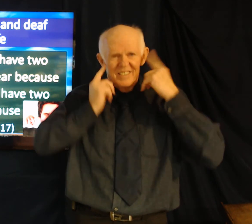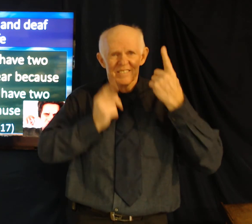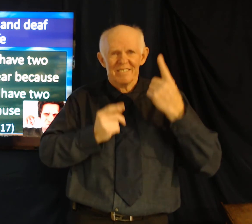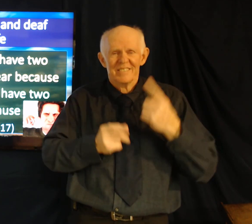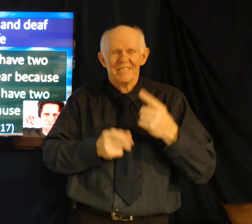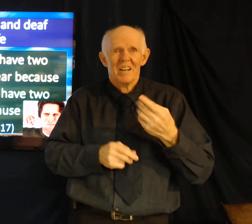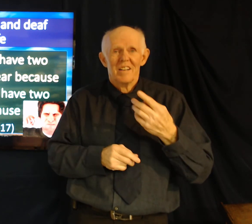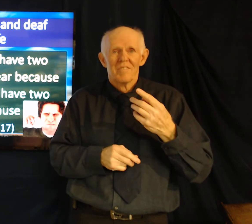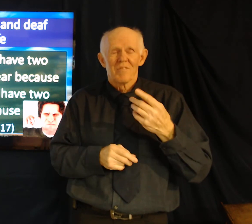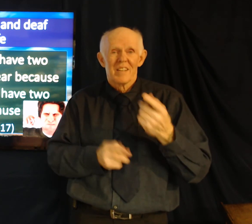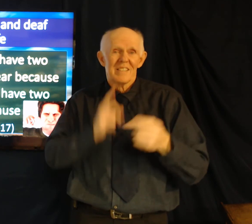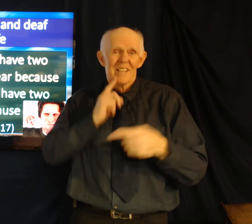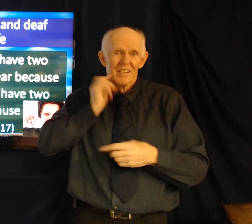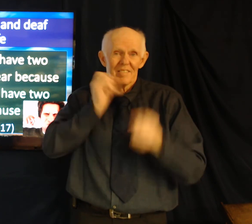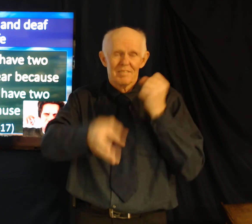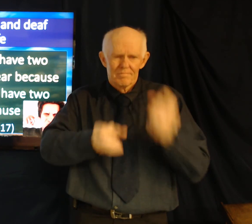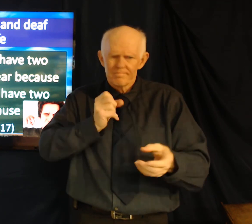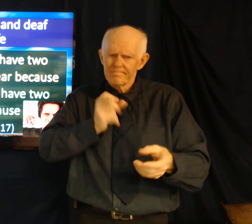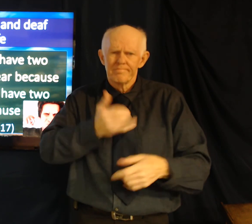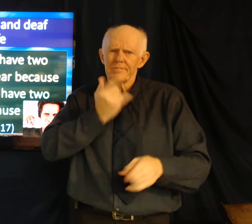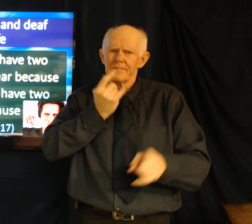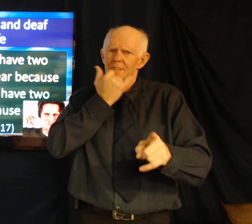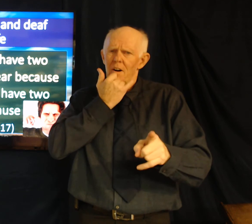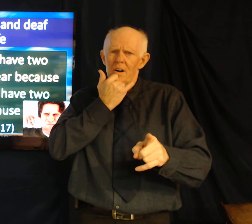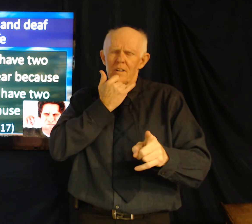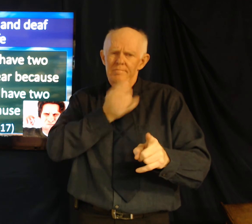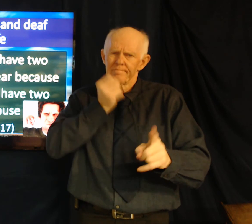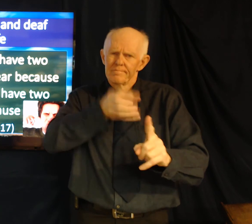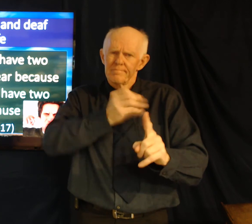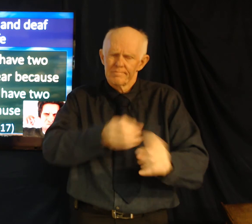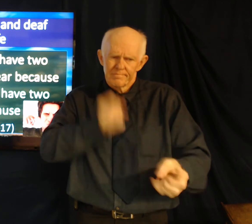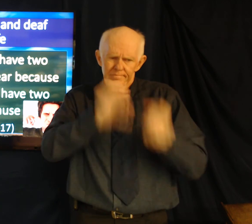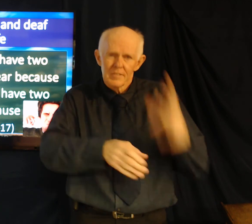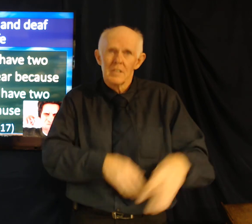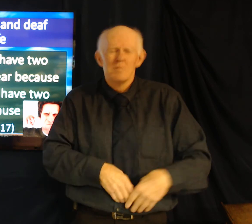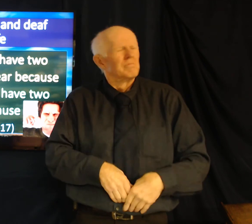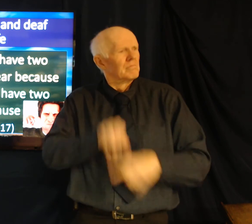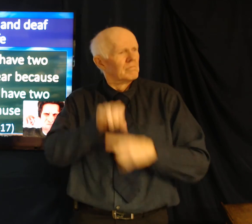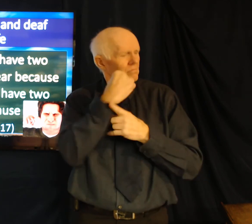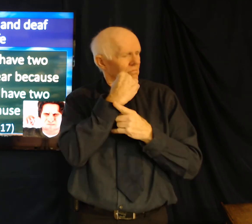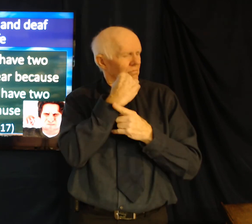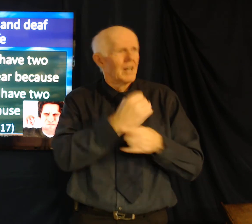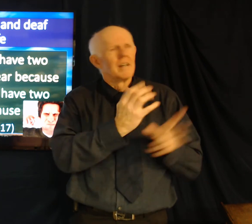they're not listening they're not listening to what they did wrong